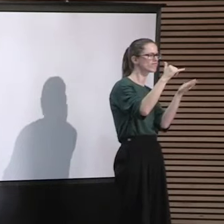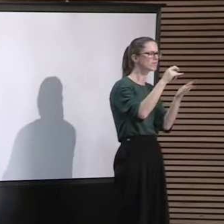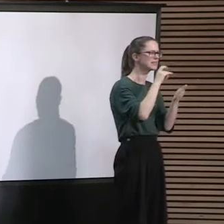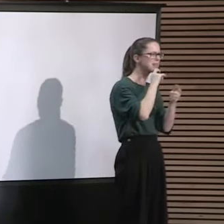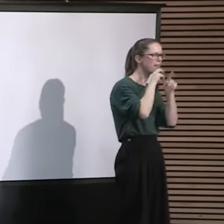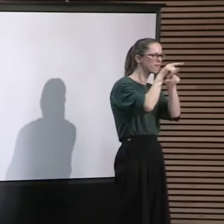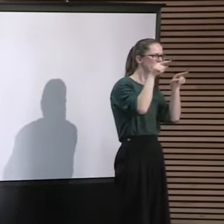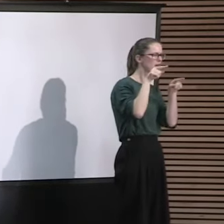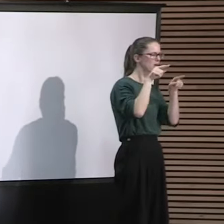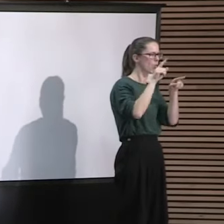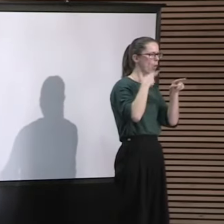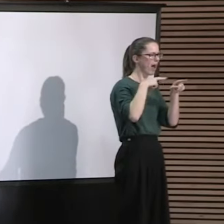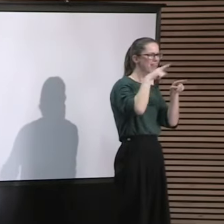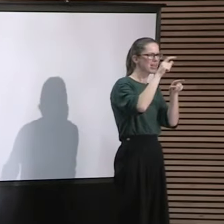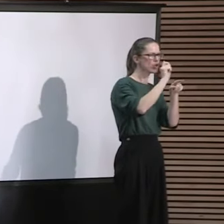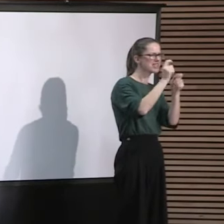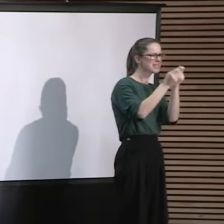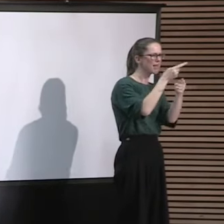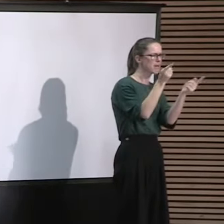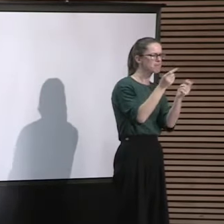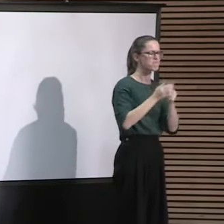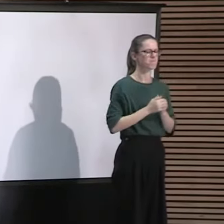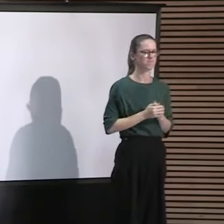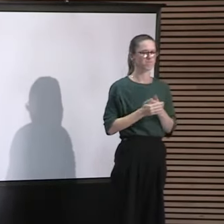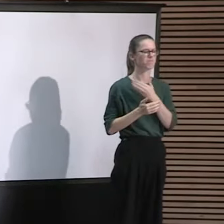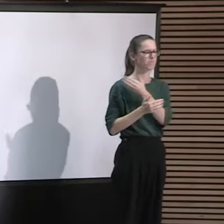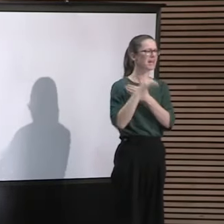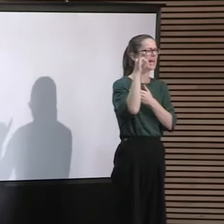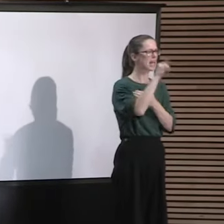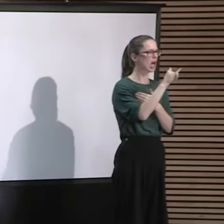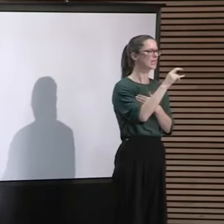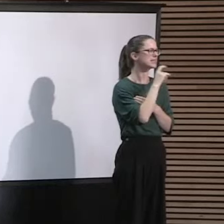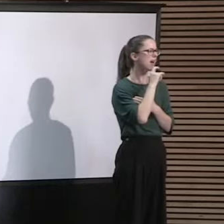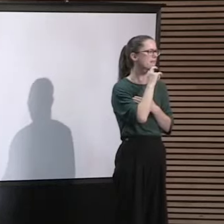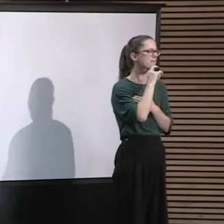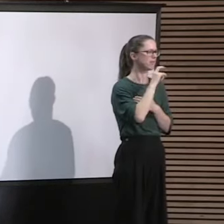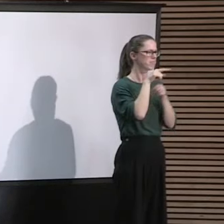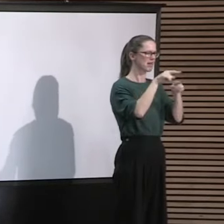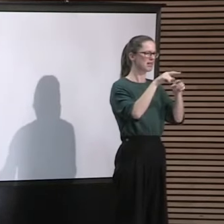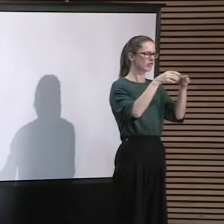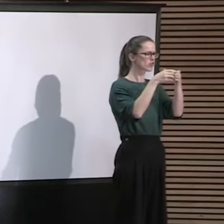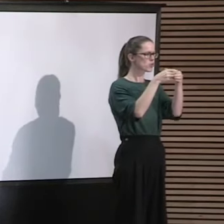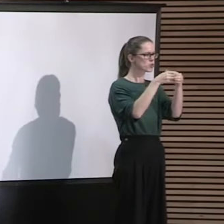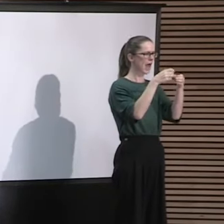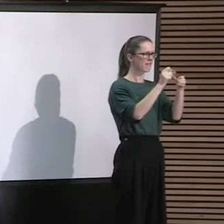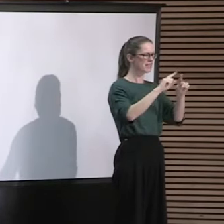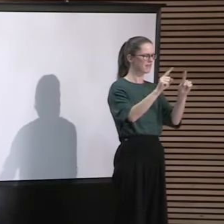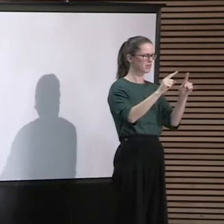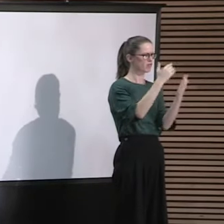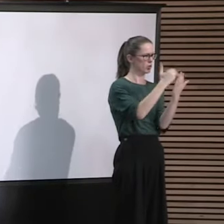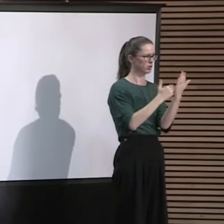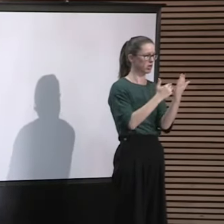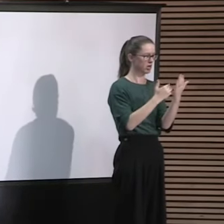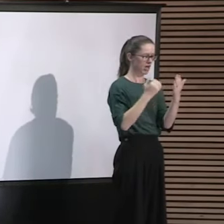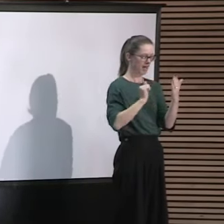for airline crew coming into the country. There are very strict arrangements around what they do when they're on the